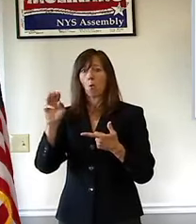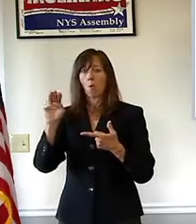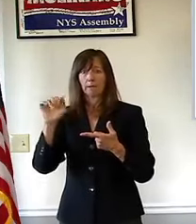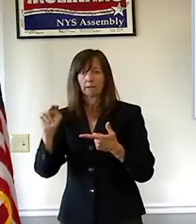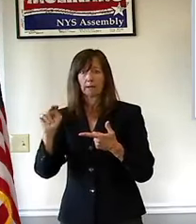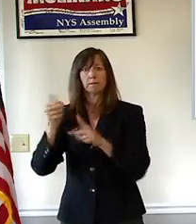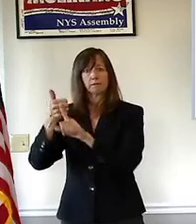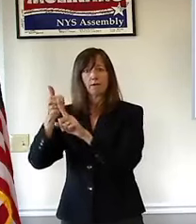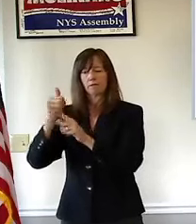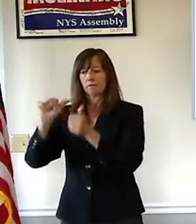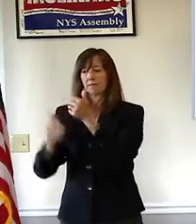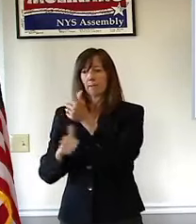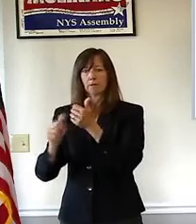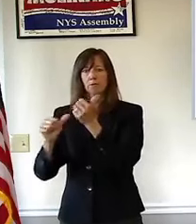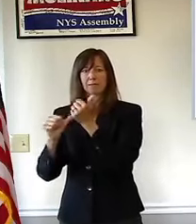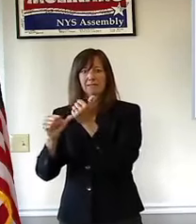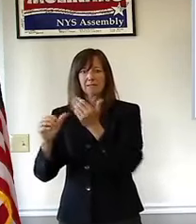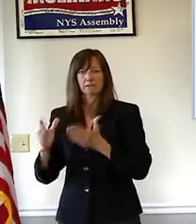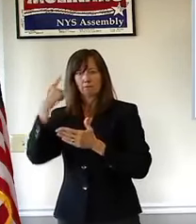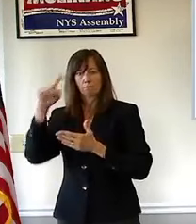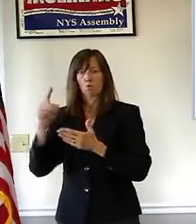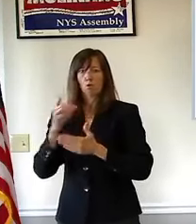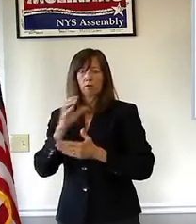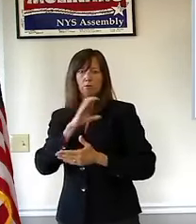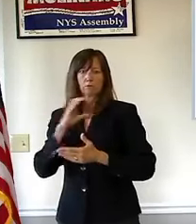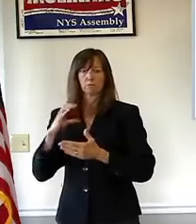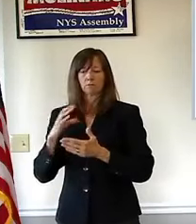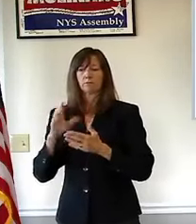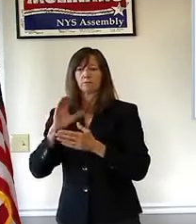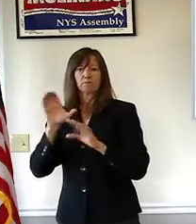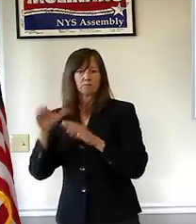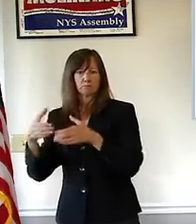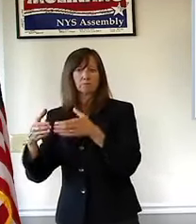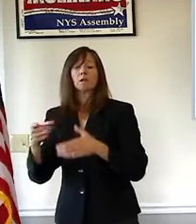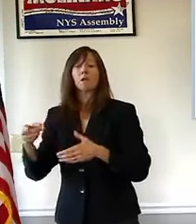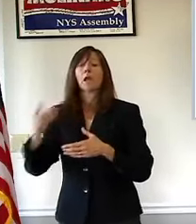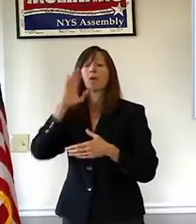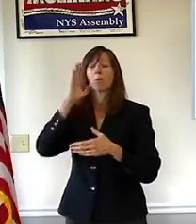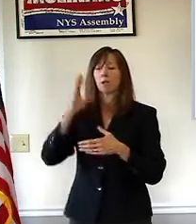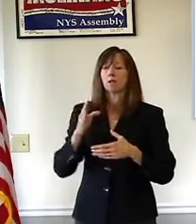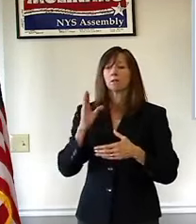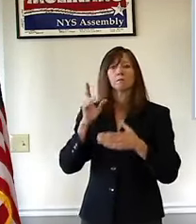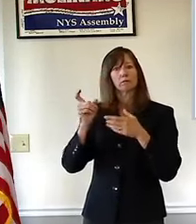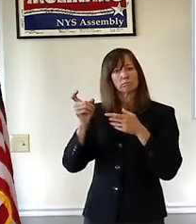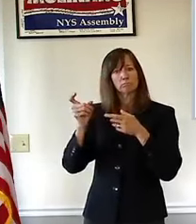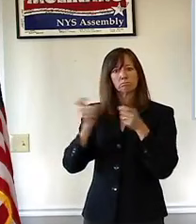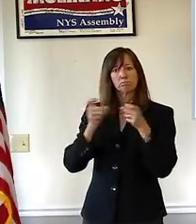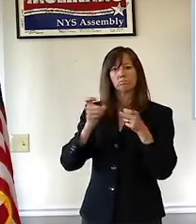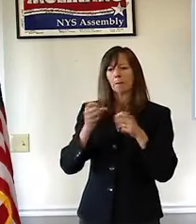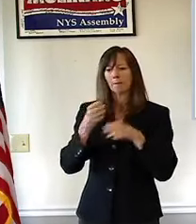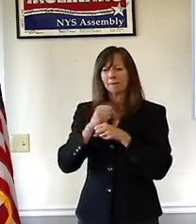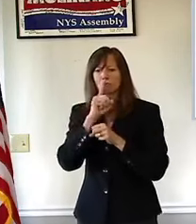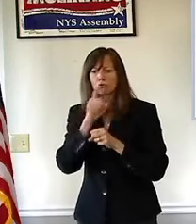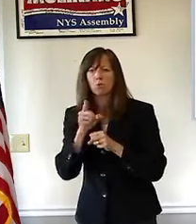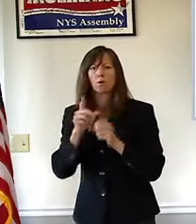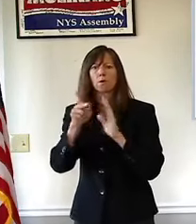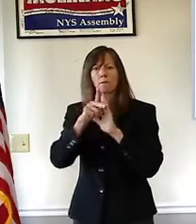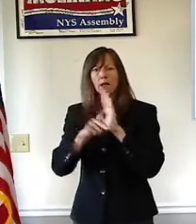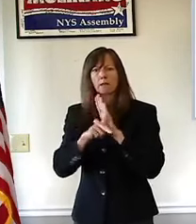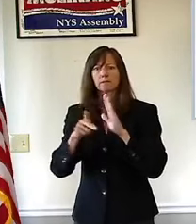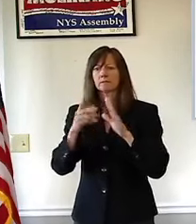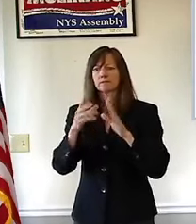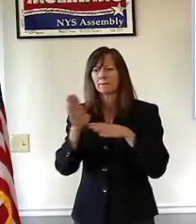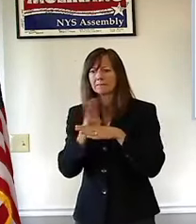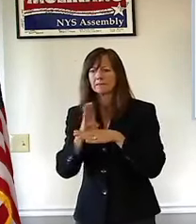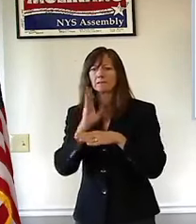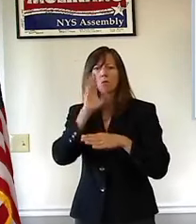every law enforcement agency in Dutchess County to review policies and practices to ensure they meet the expectations of the governor, of the governor's executive